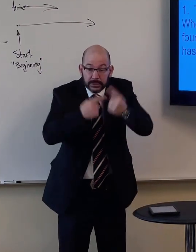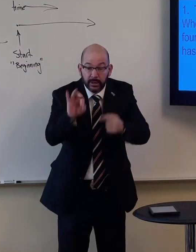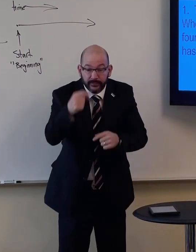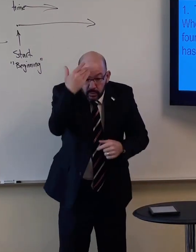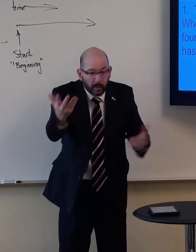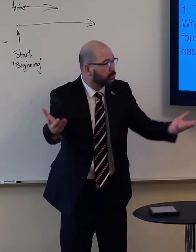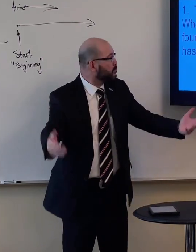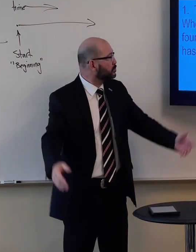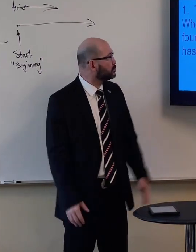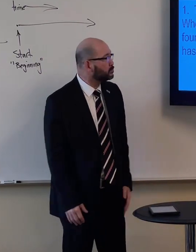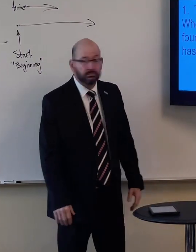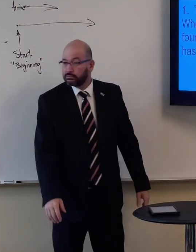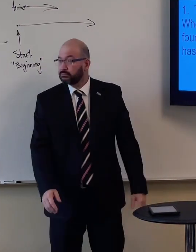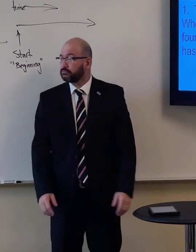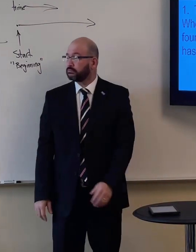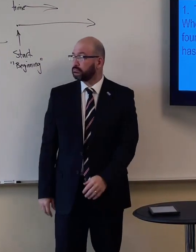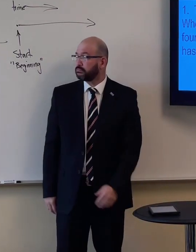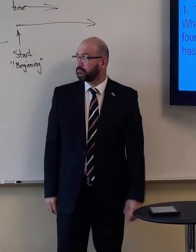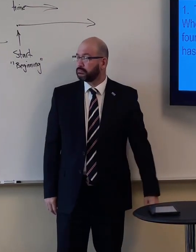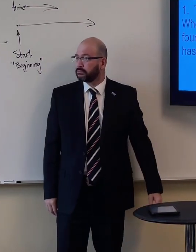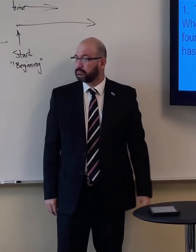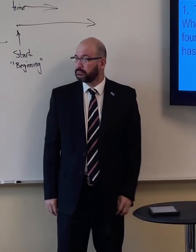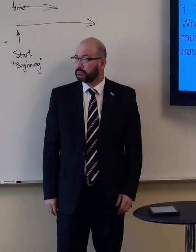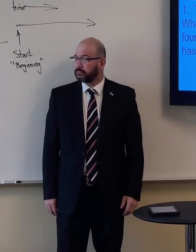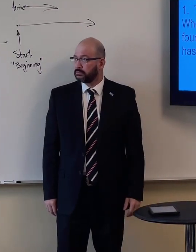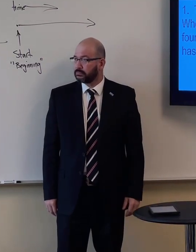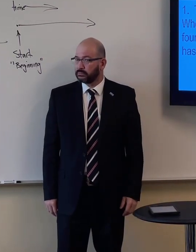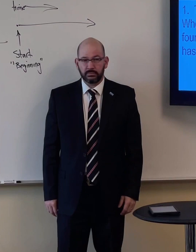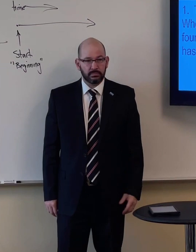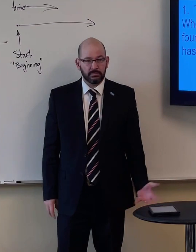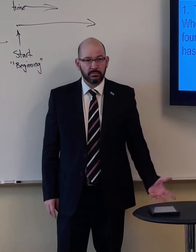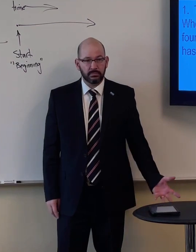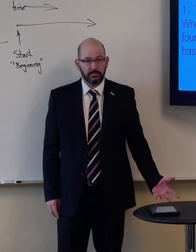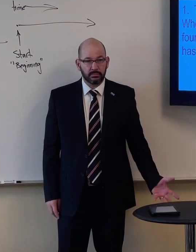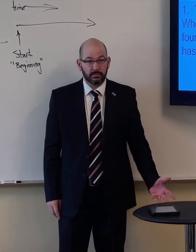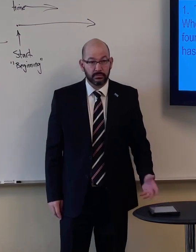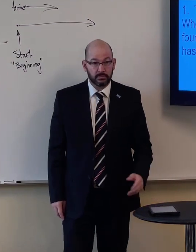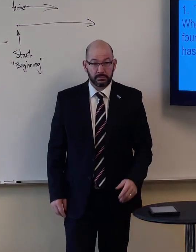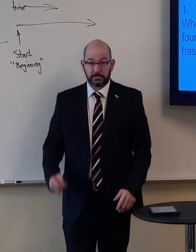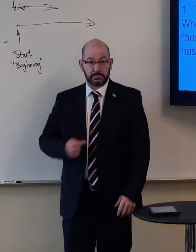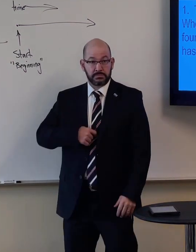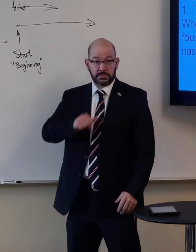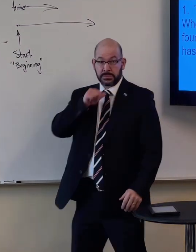Declare, if thou hast understanding. Job, where were you? Explain this all to me.